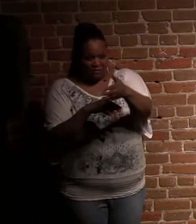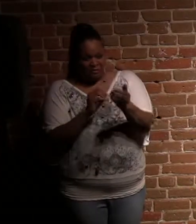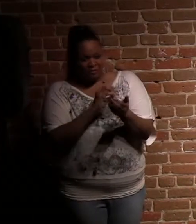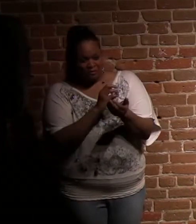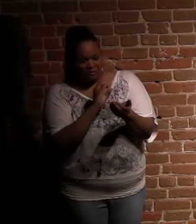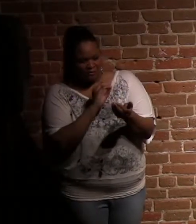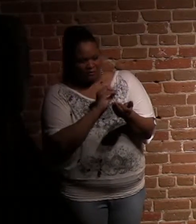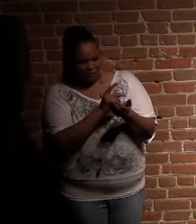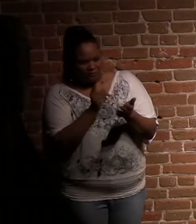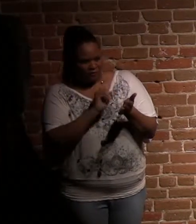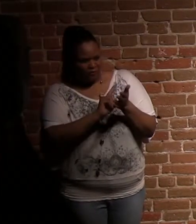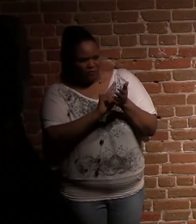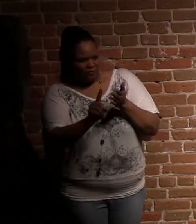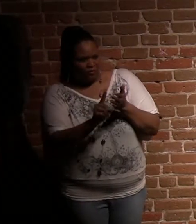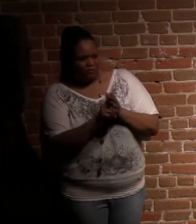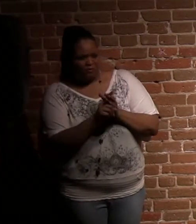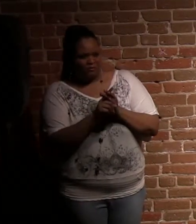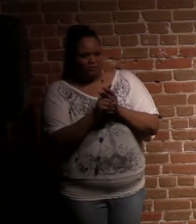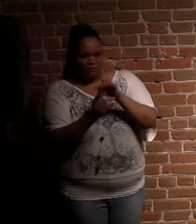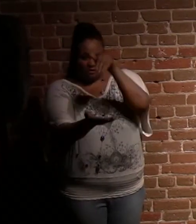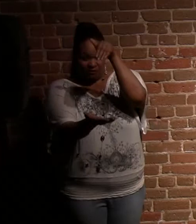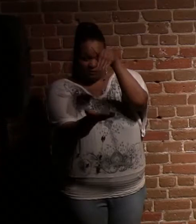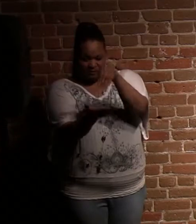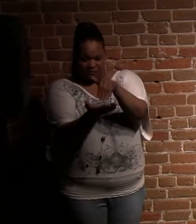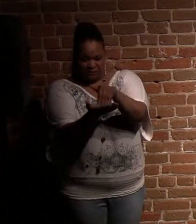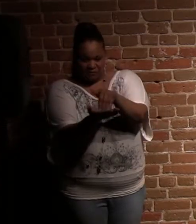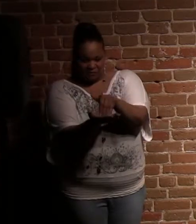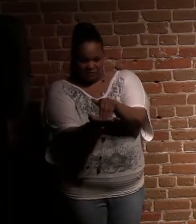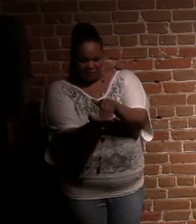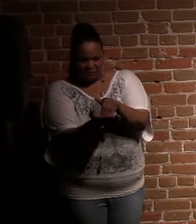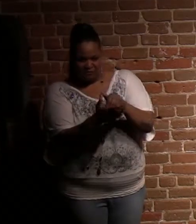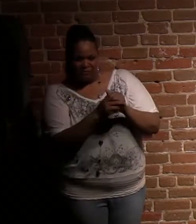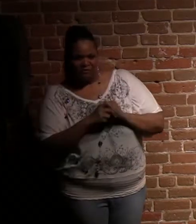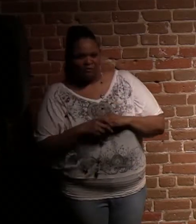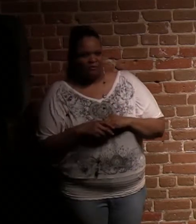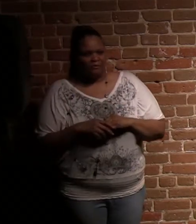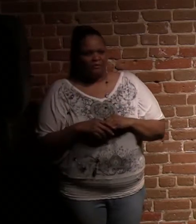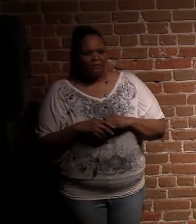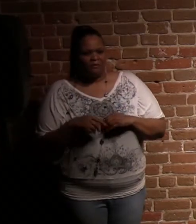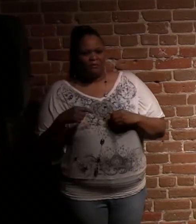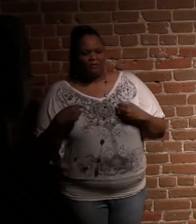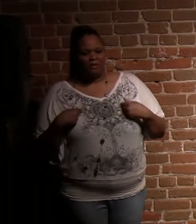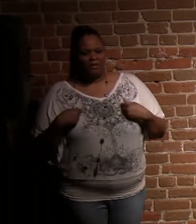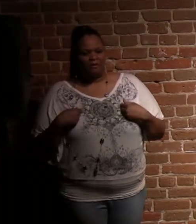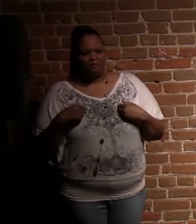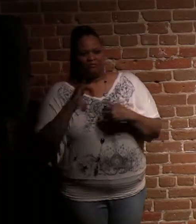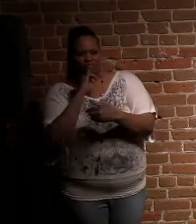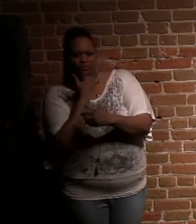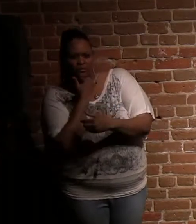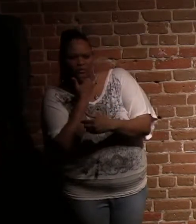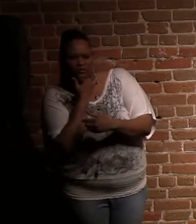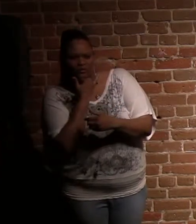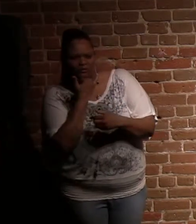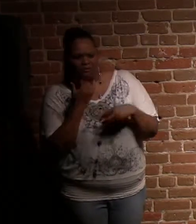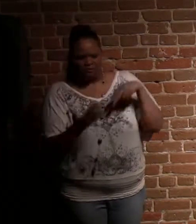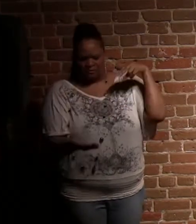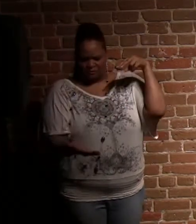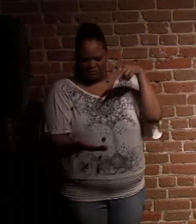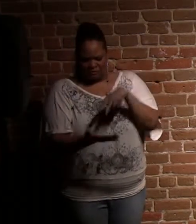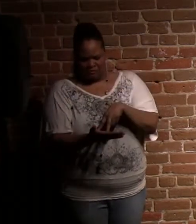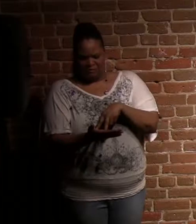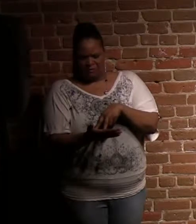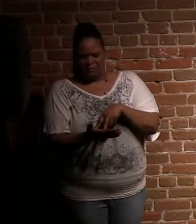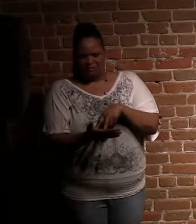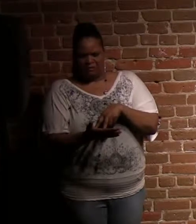right in the middle of the chaotic part, I suddenly stood